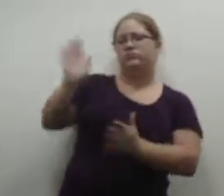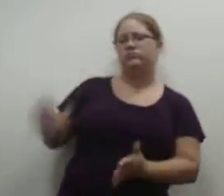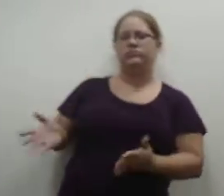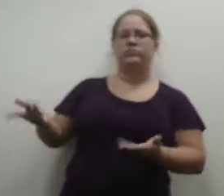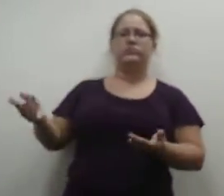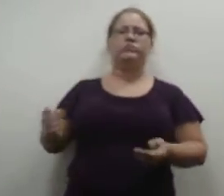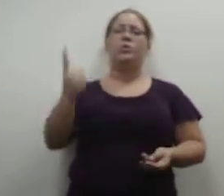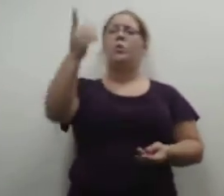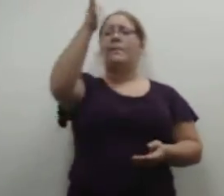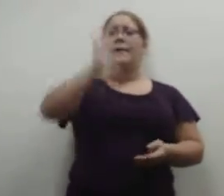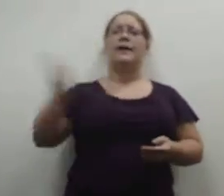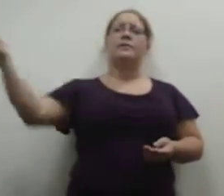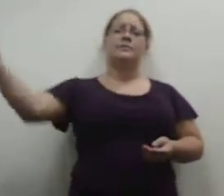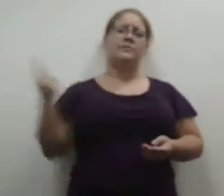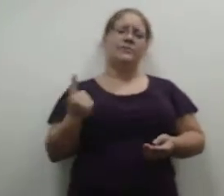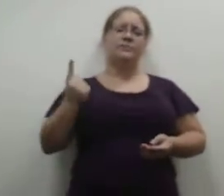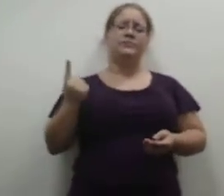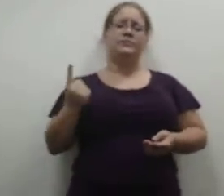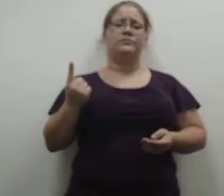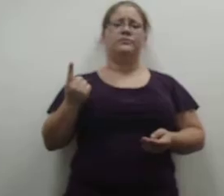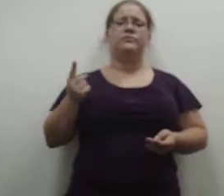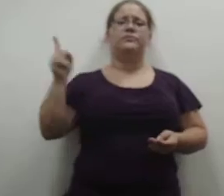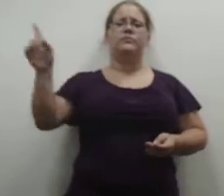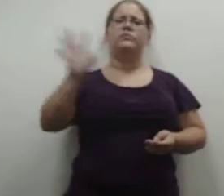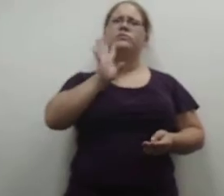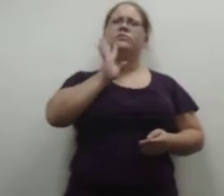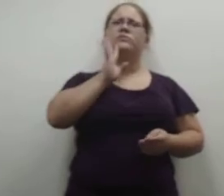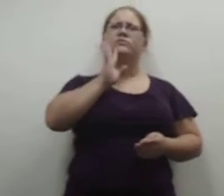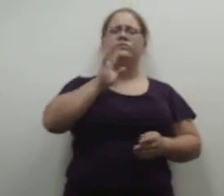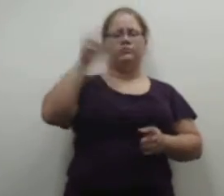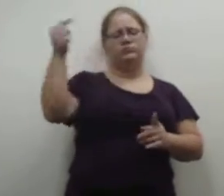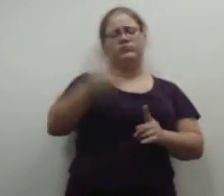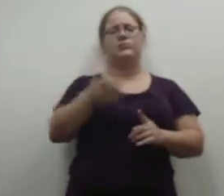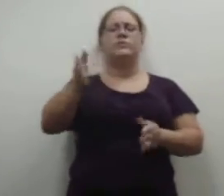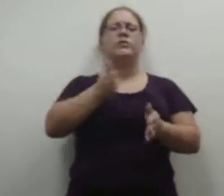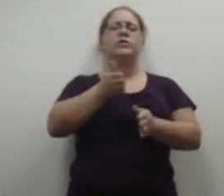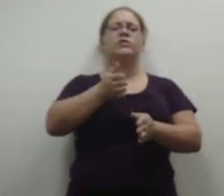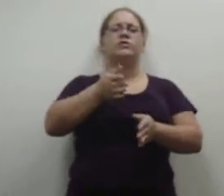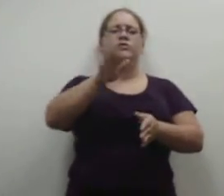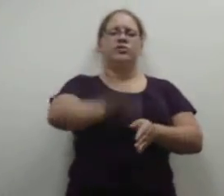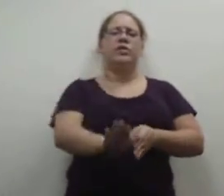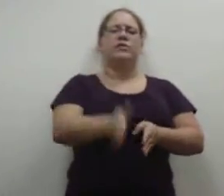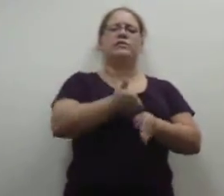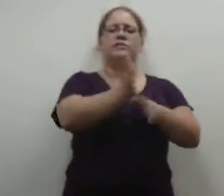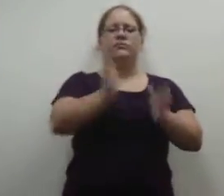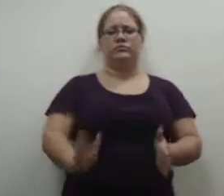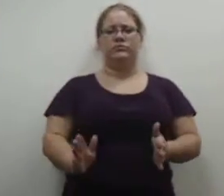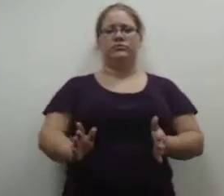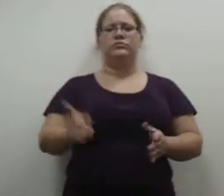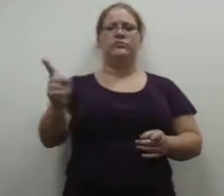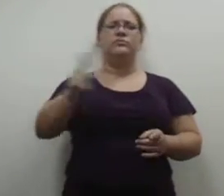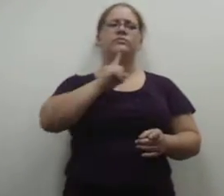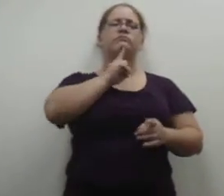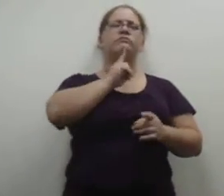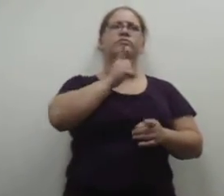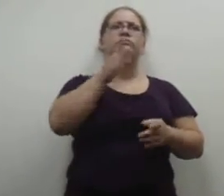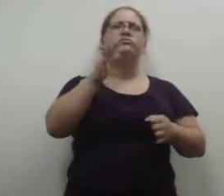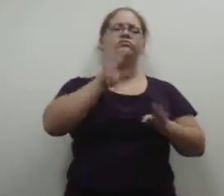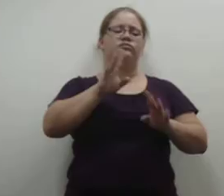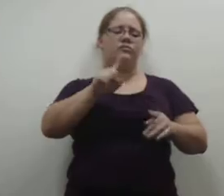about he was doing child psychology, so he decided to talk about Erikson's stages of development, and that was really perfect because